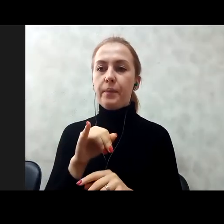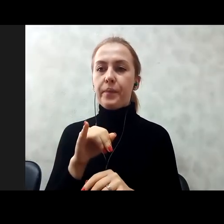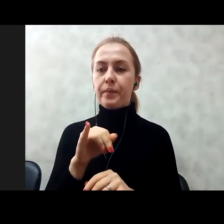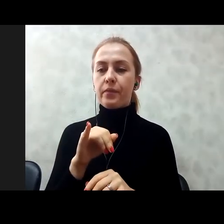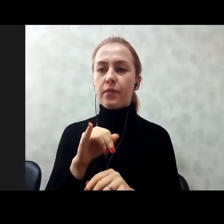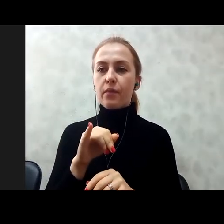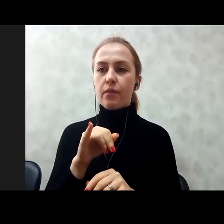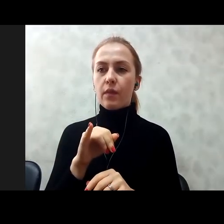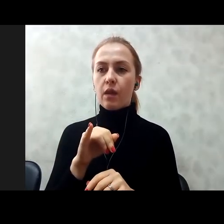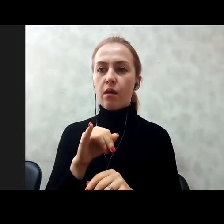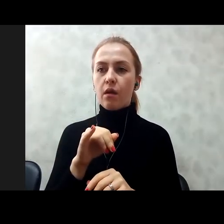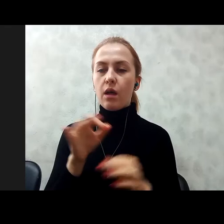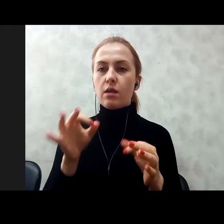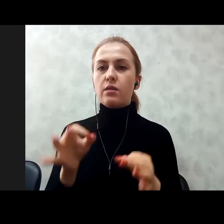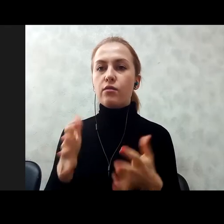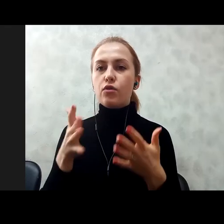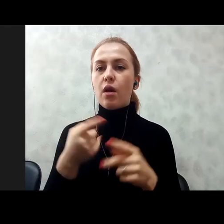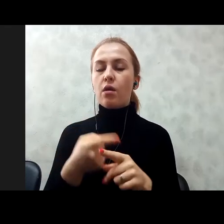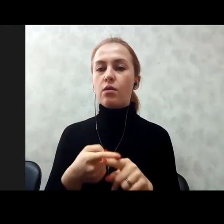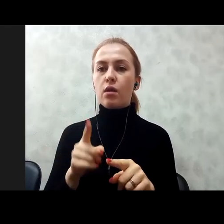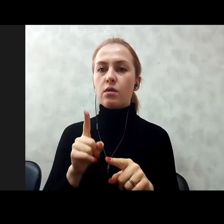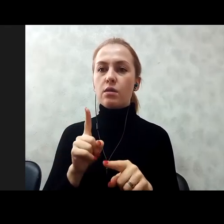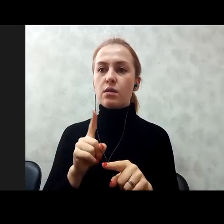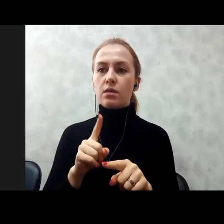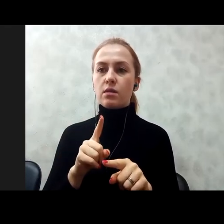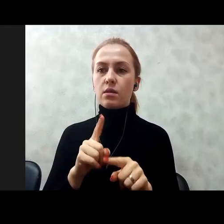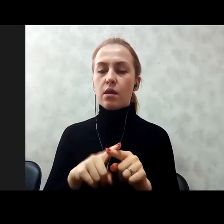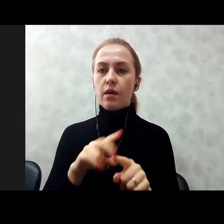and large. Of course,